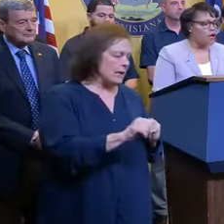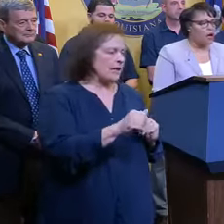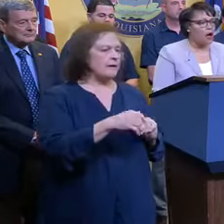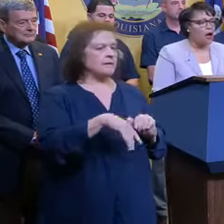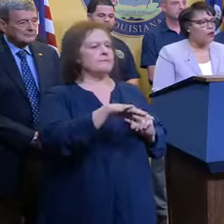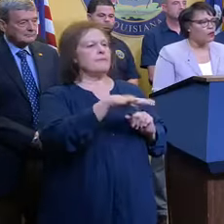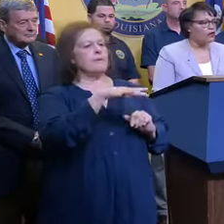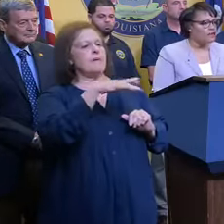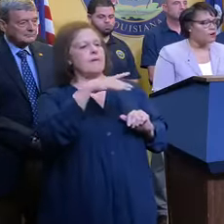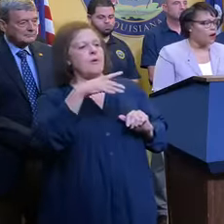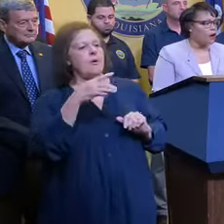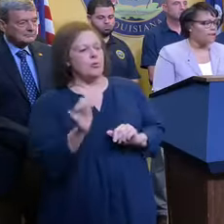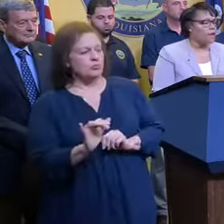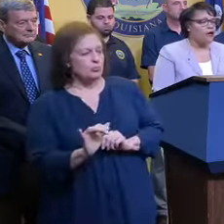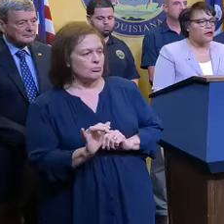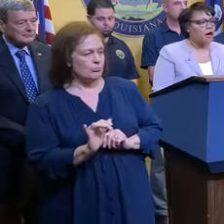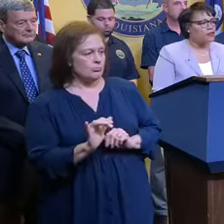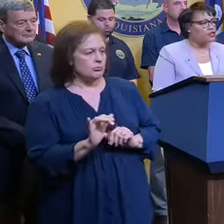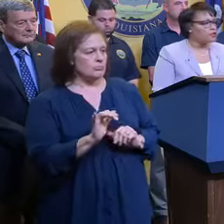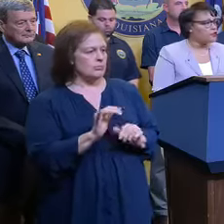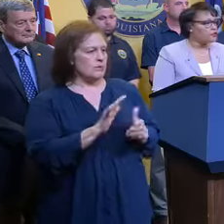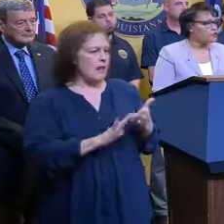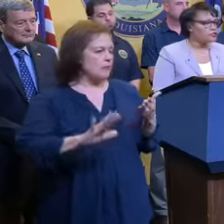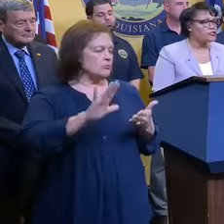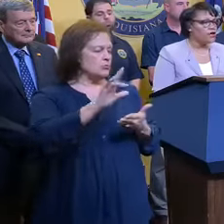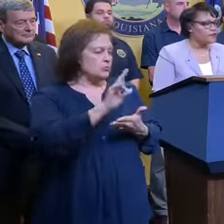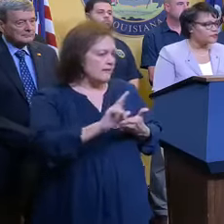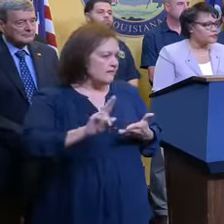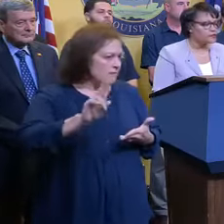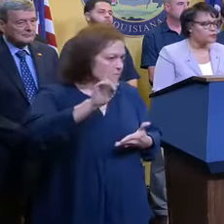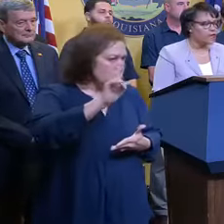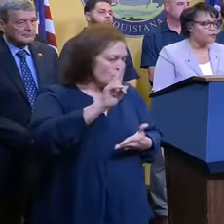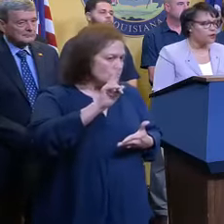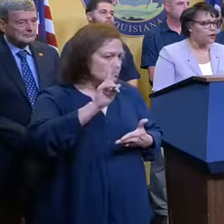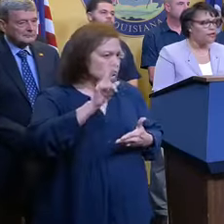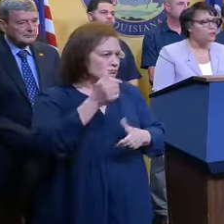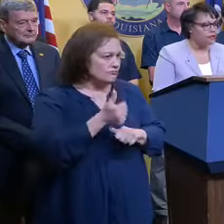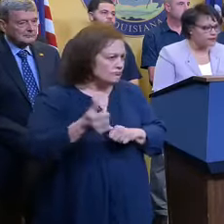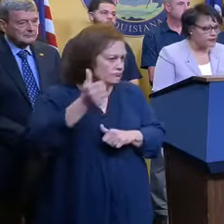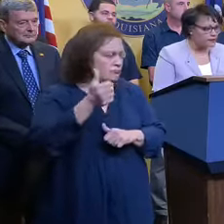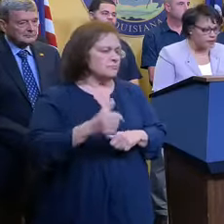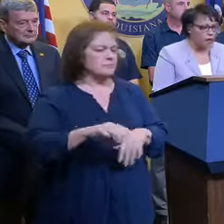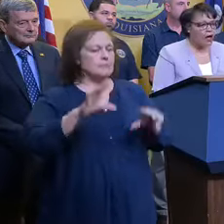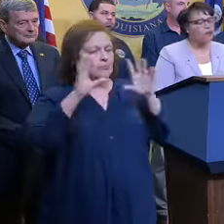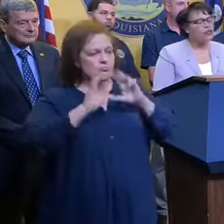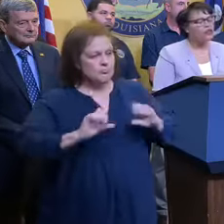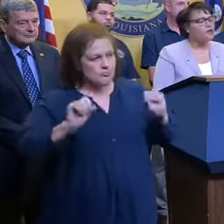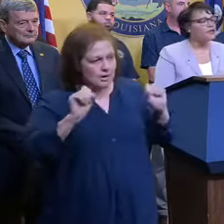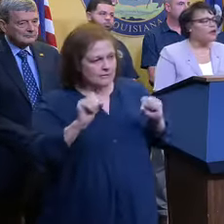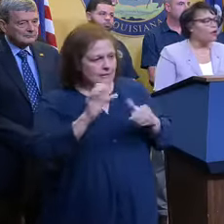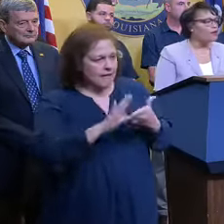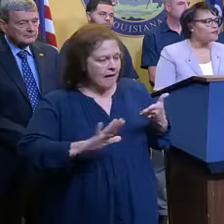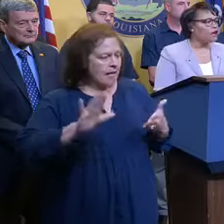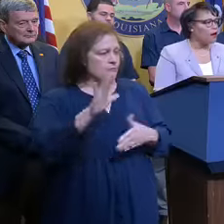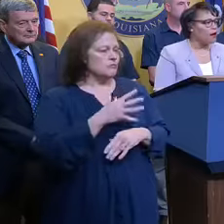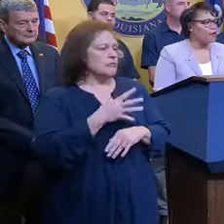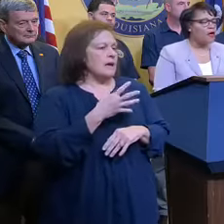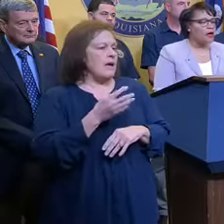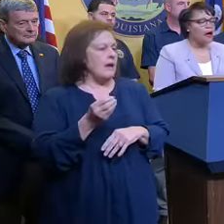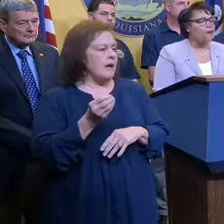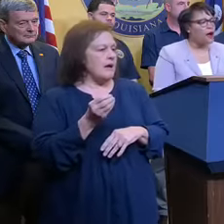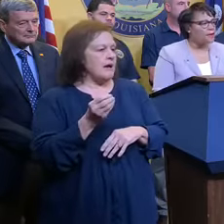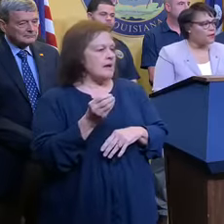Edwards, with our college and university chancellors, as well as presidents, of course, speaking with